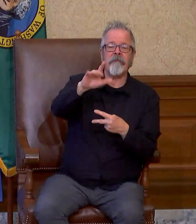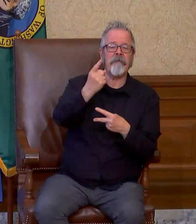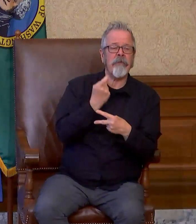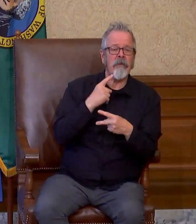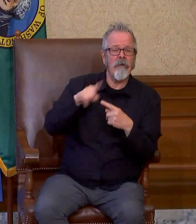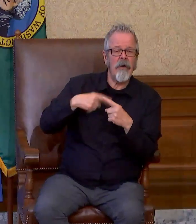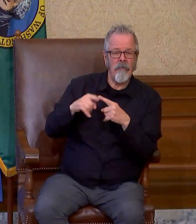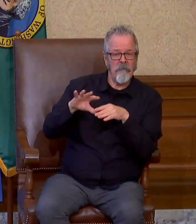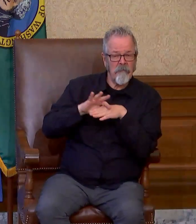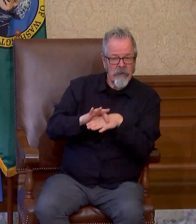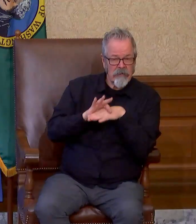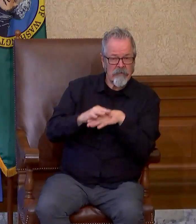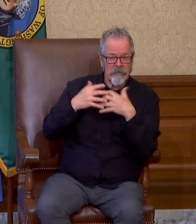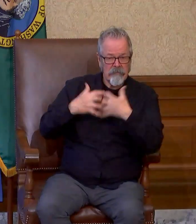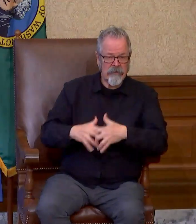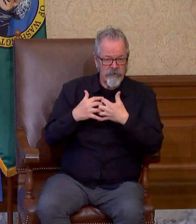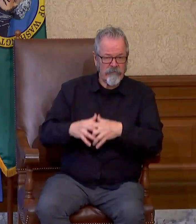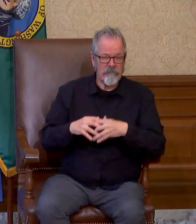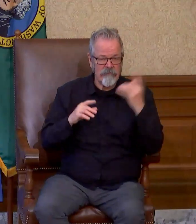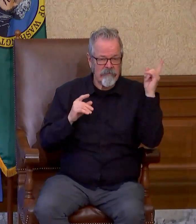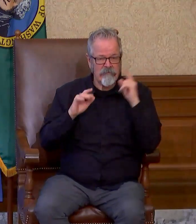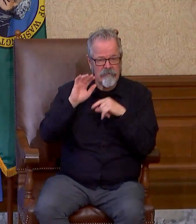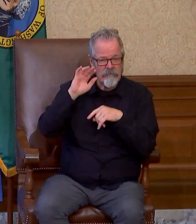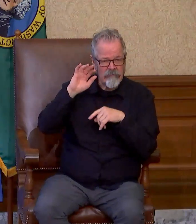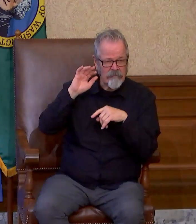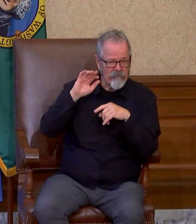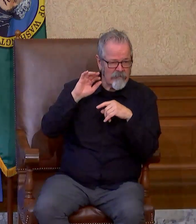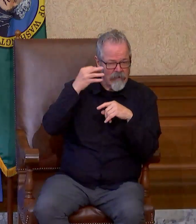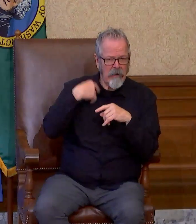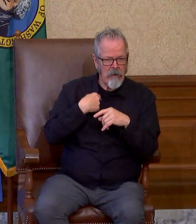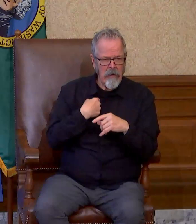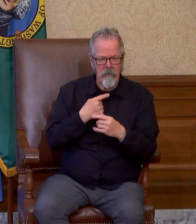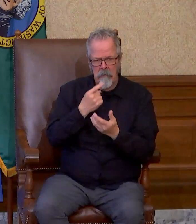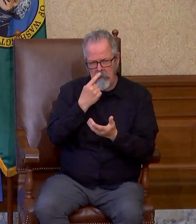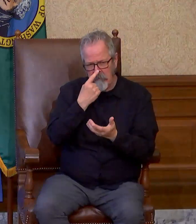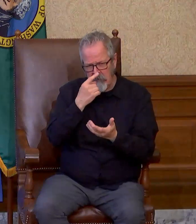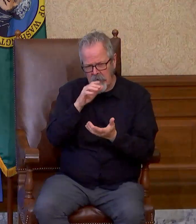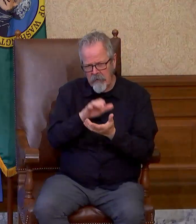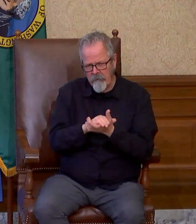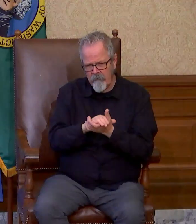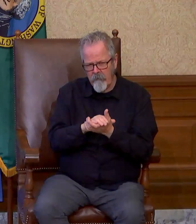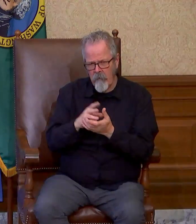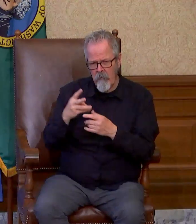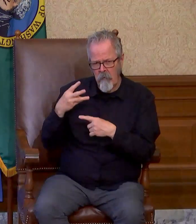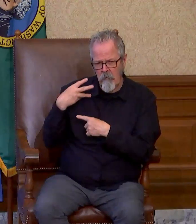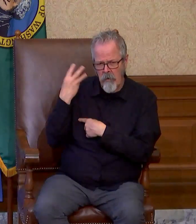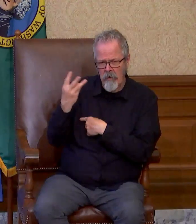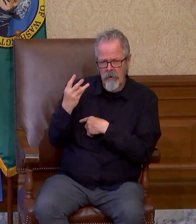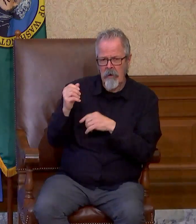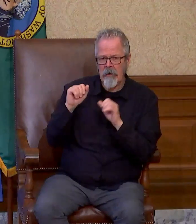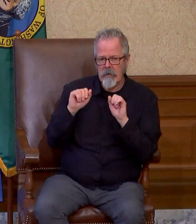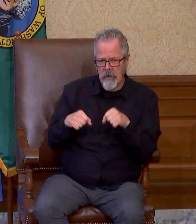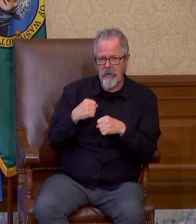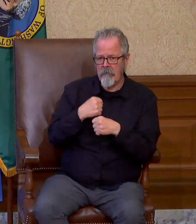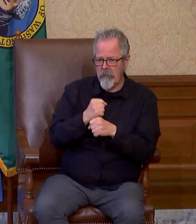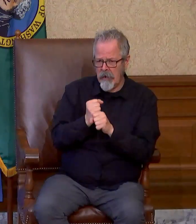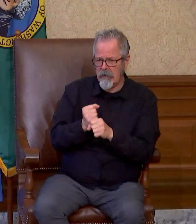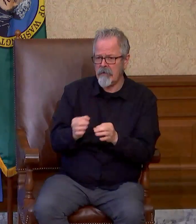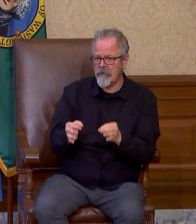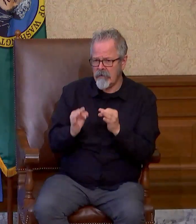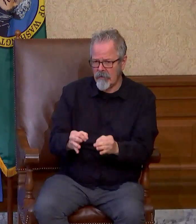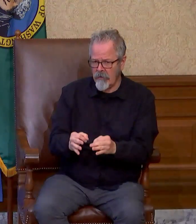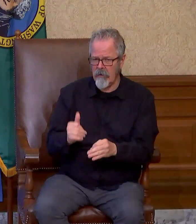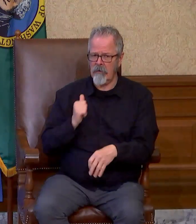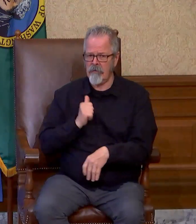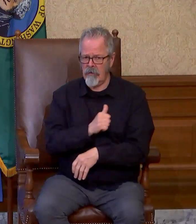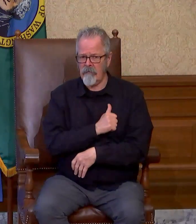jurisdiction regarding these plants, but it hasn't something that I've been briefed on, and we have not assessed that question. So I can't give you a direct answer